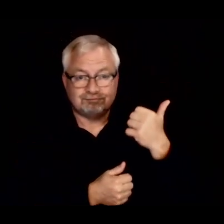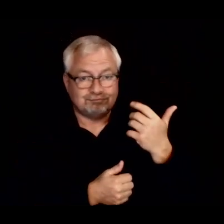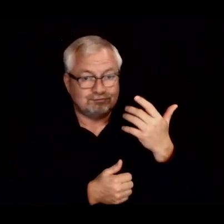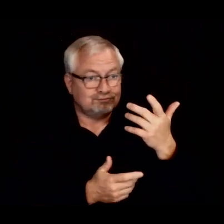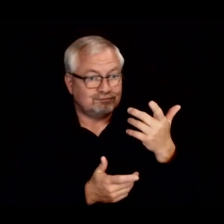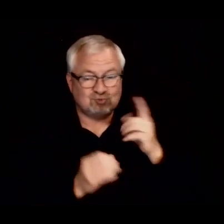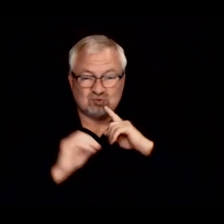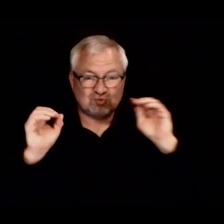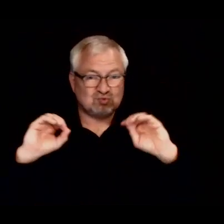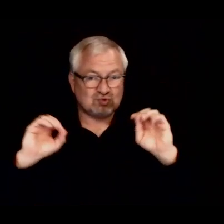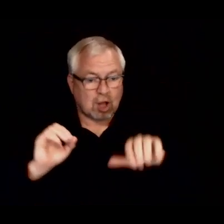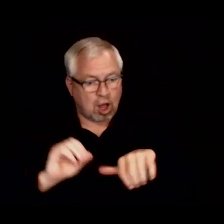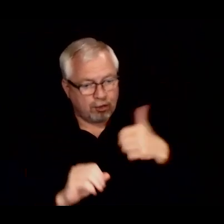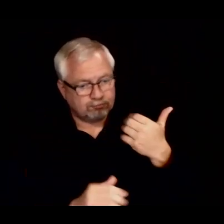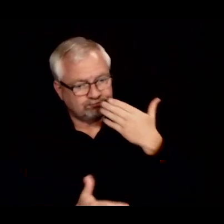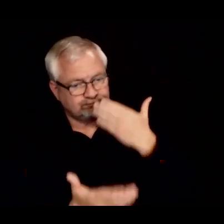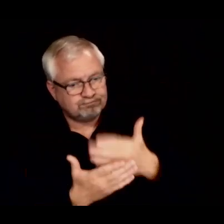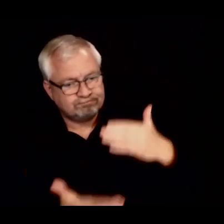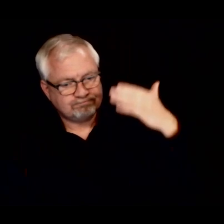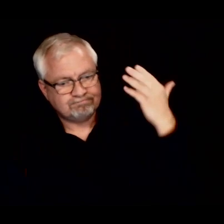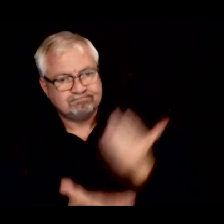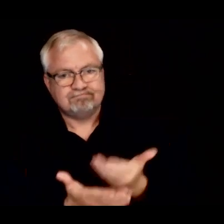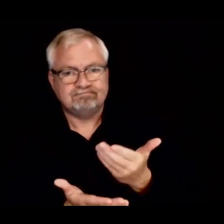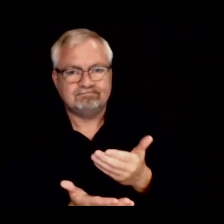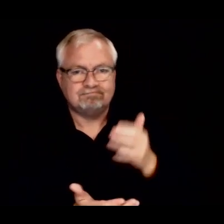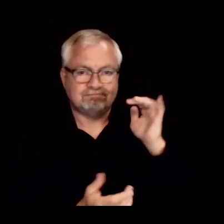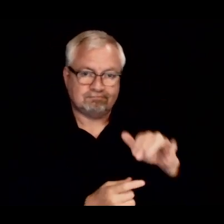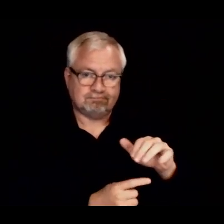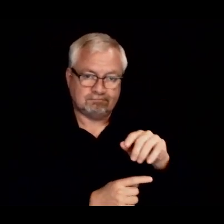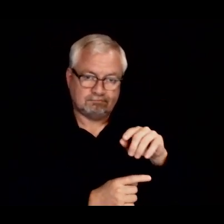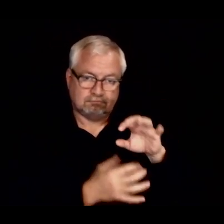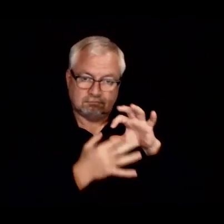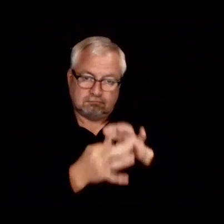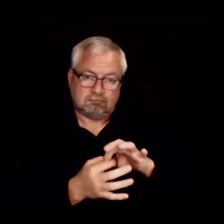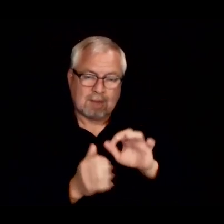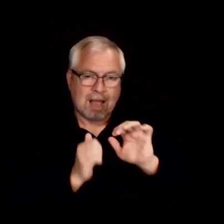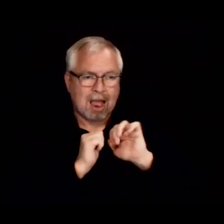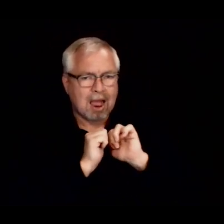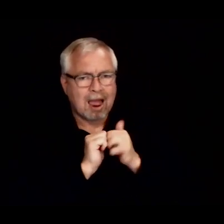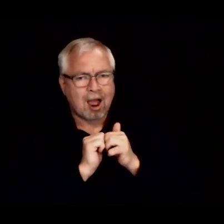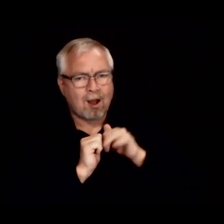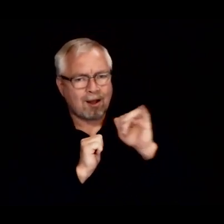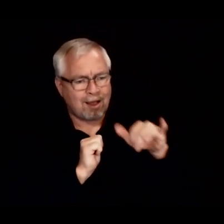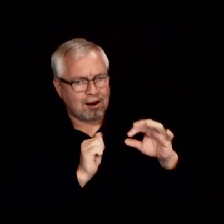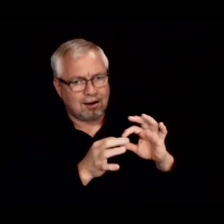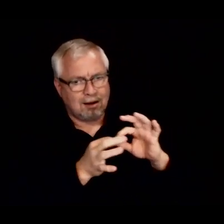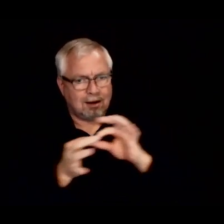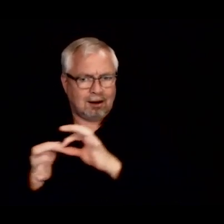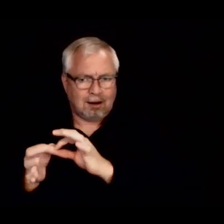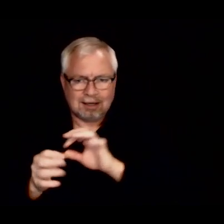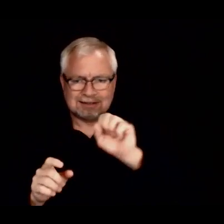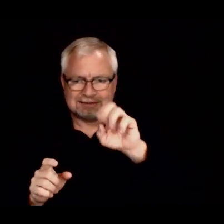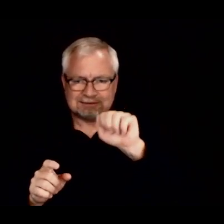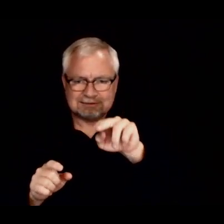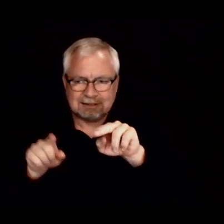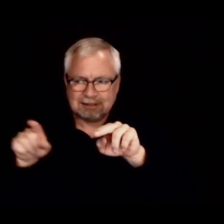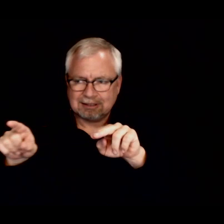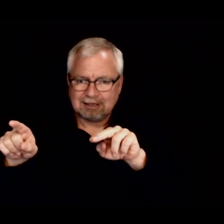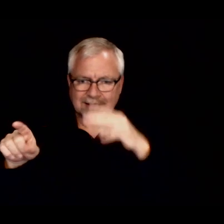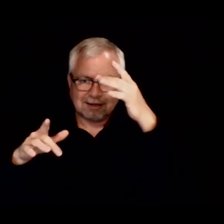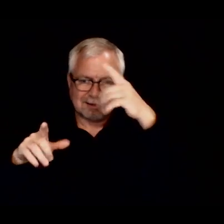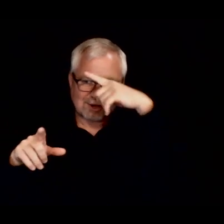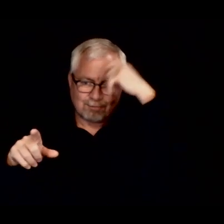this particular coronavirus will behave related to seasonality. And we'll be monitoring that. Obviously, I